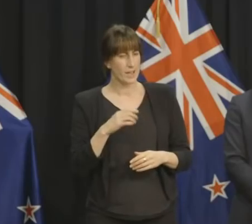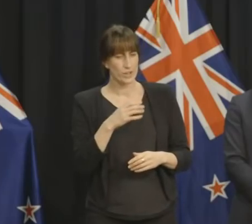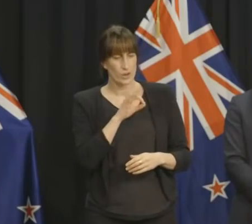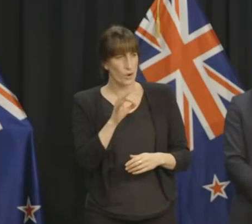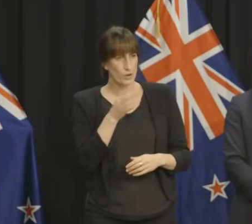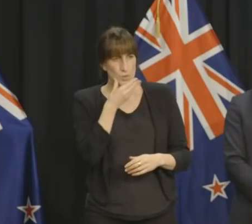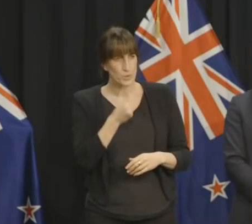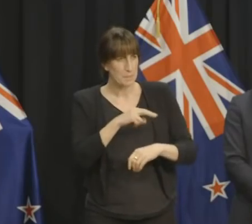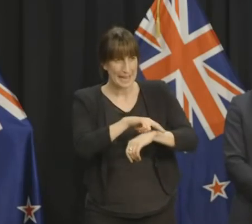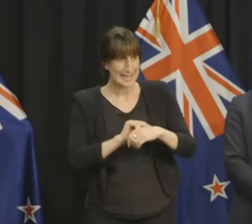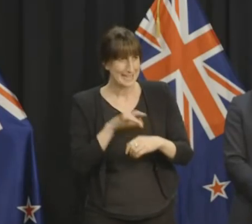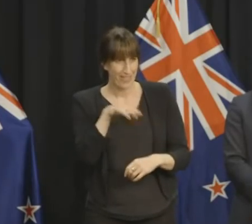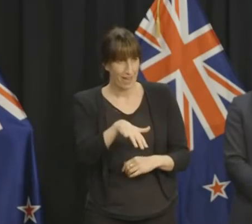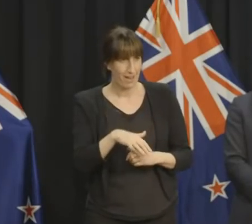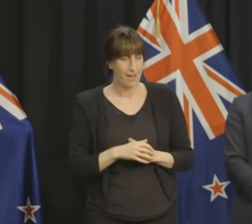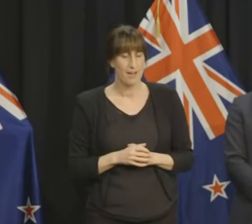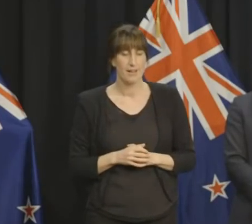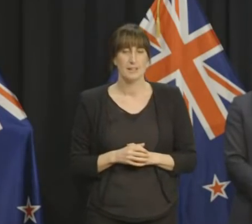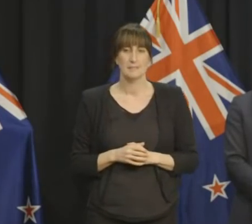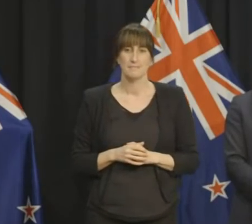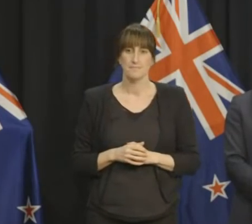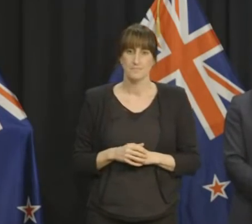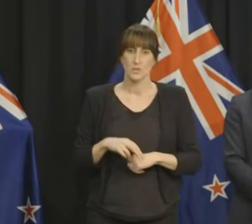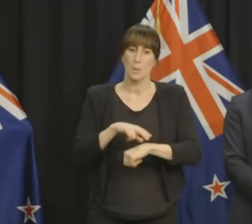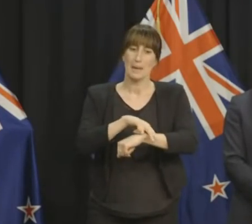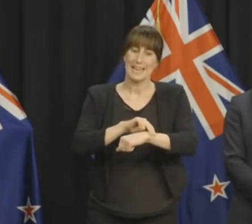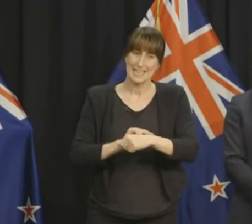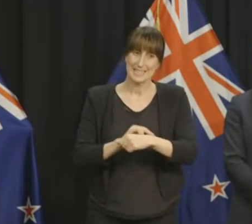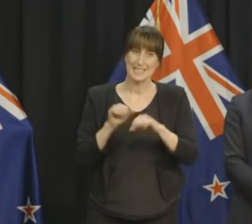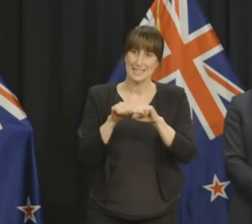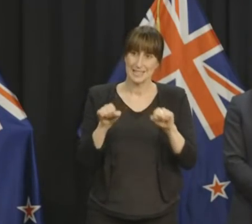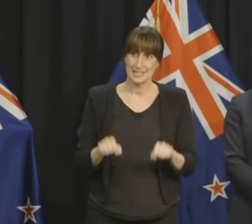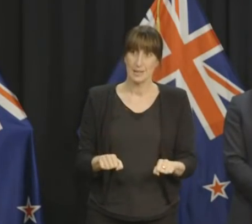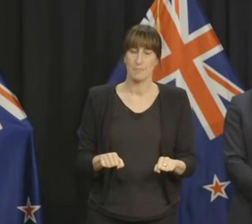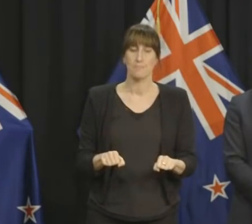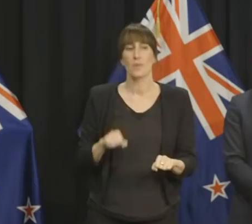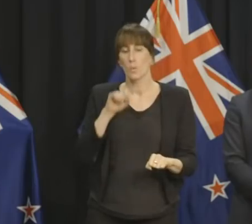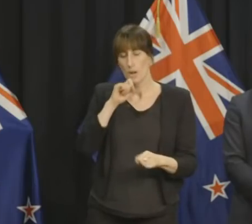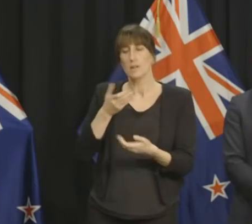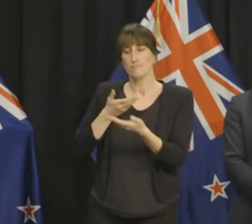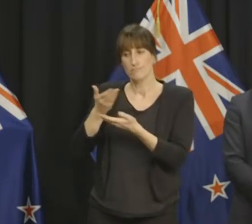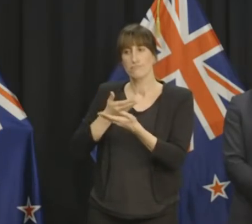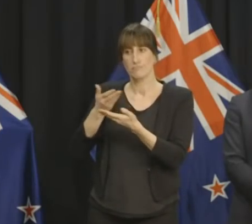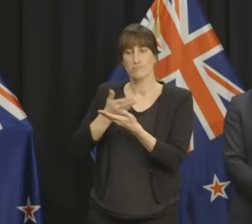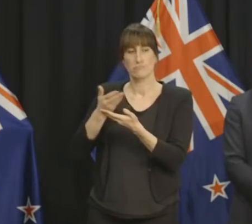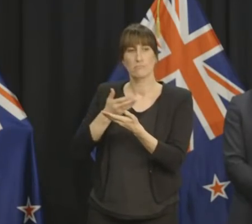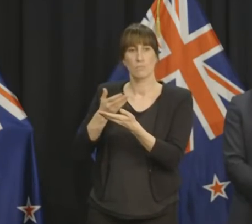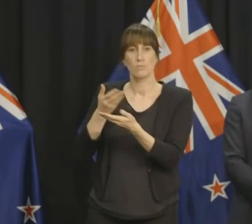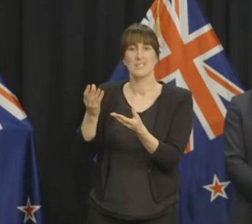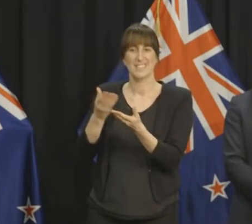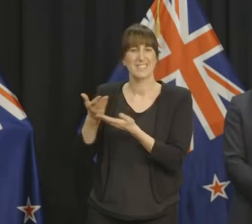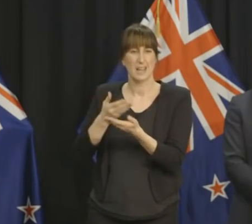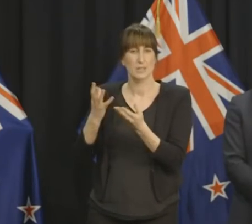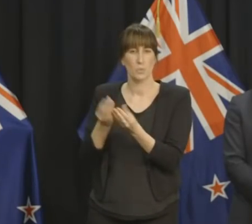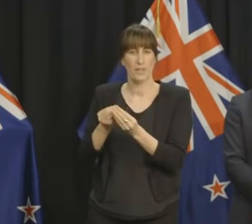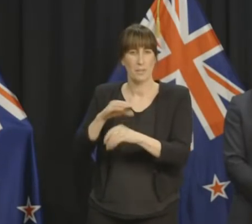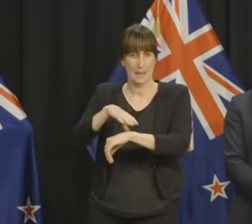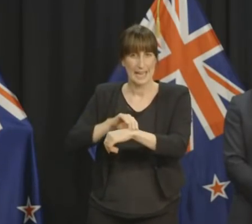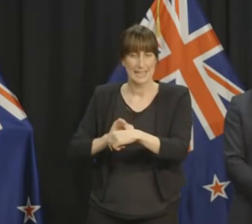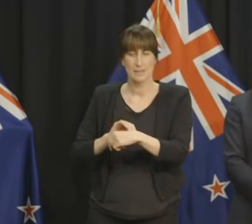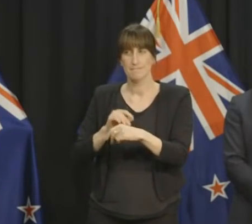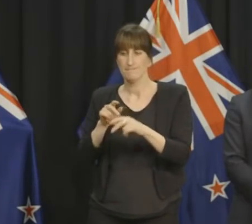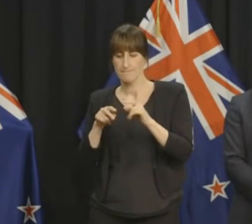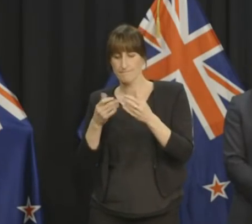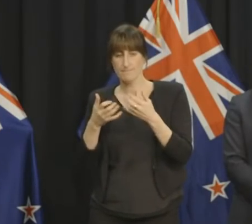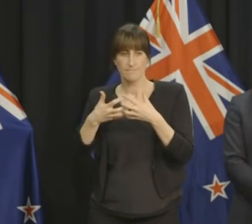Well, once again, as I said, the policing system of their techniques will be discussed in the next few days to determine whether the best approach is to